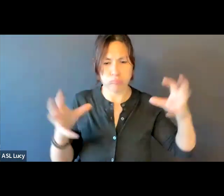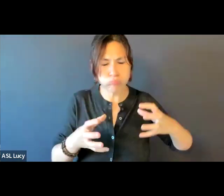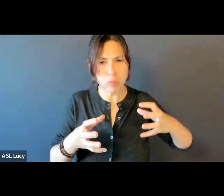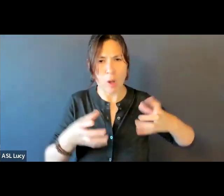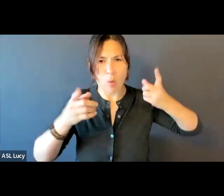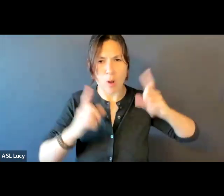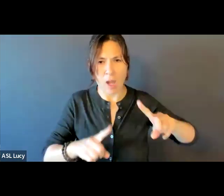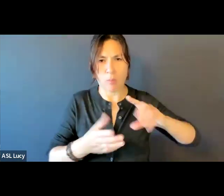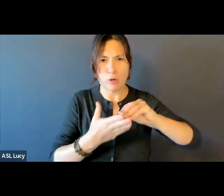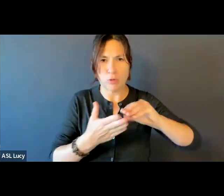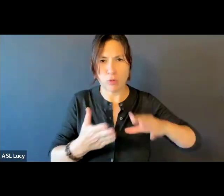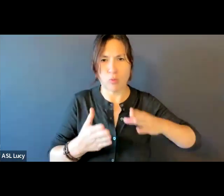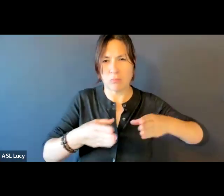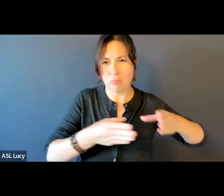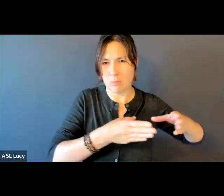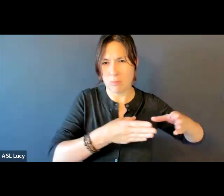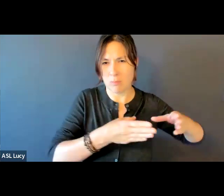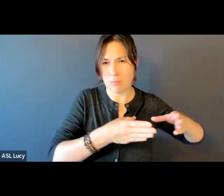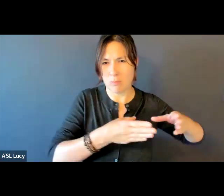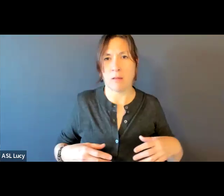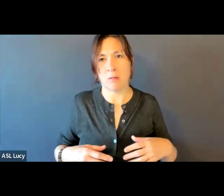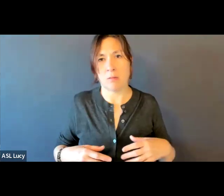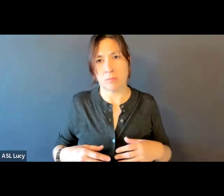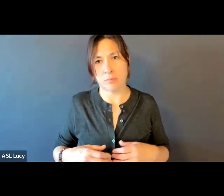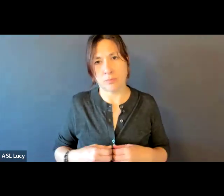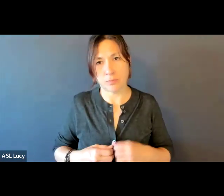and those different leverage points. Helpful. Thank you.